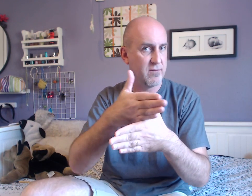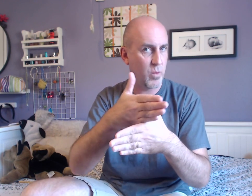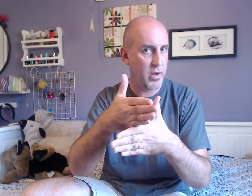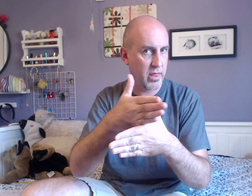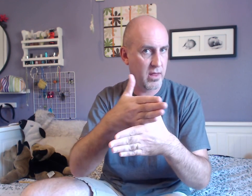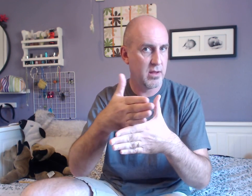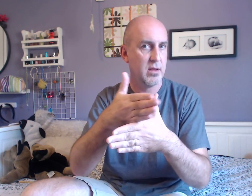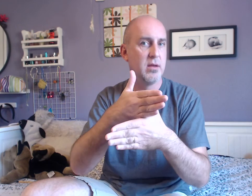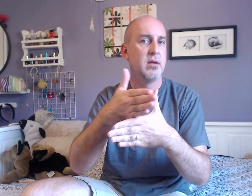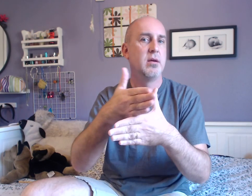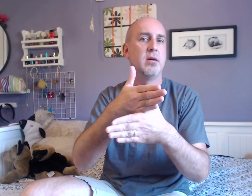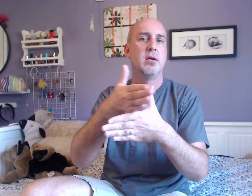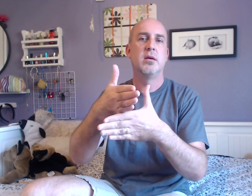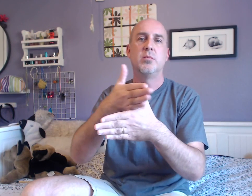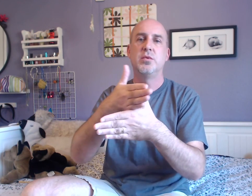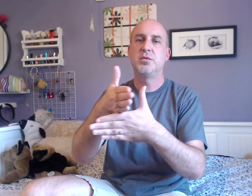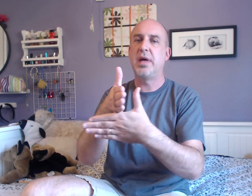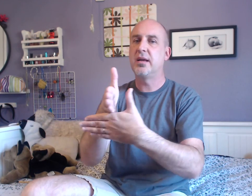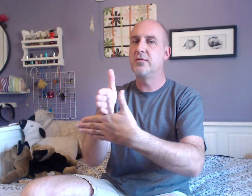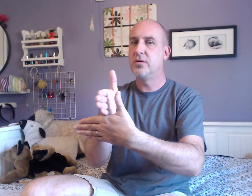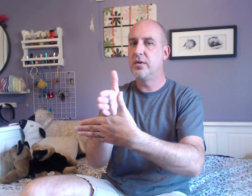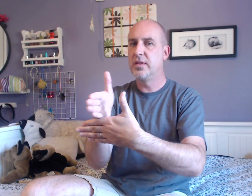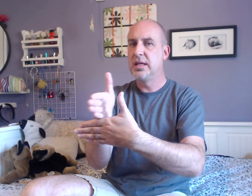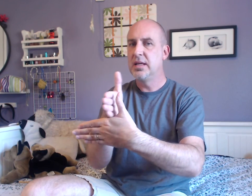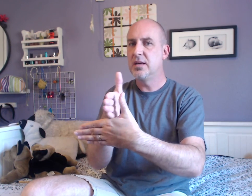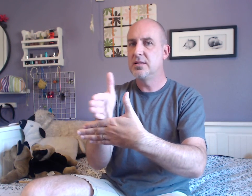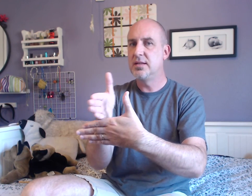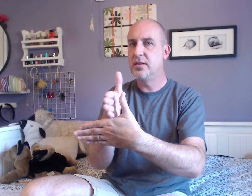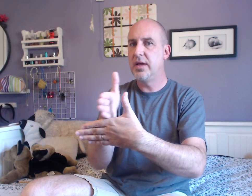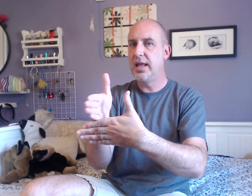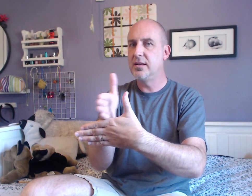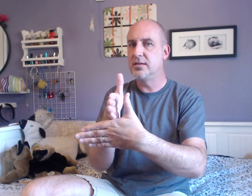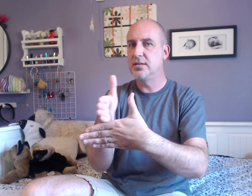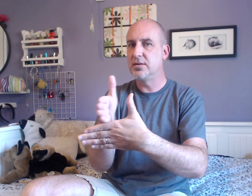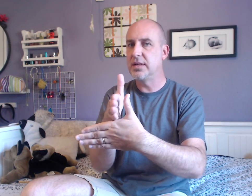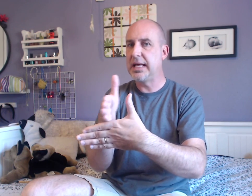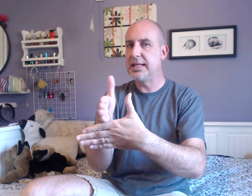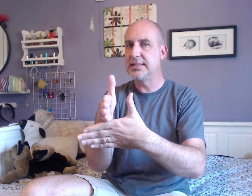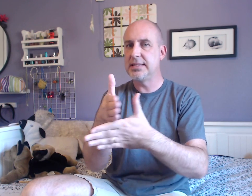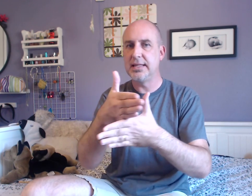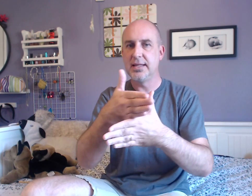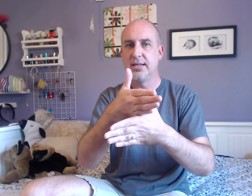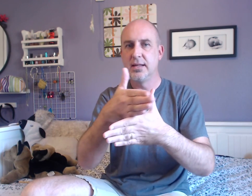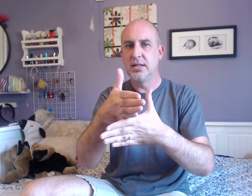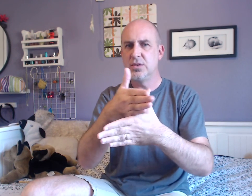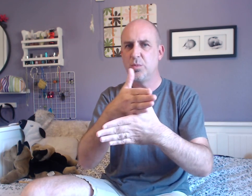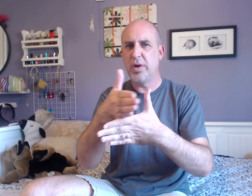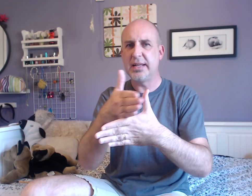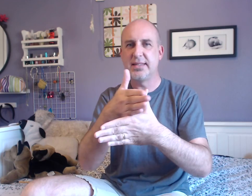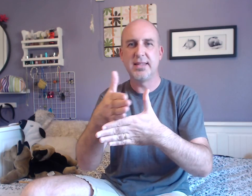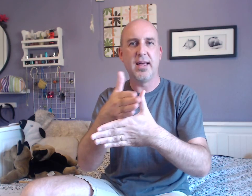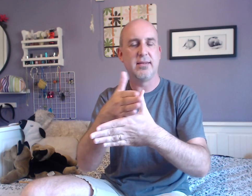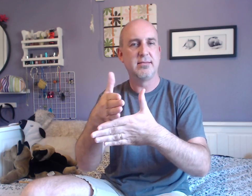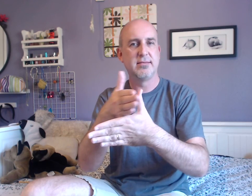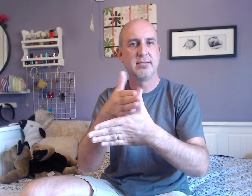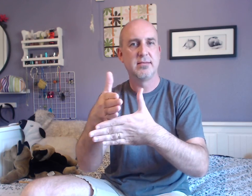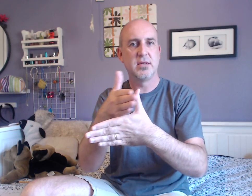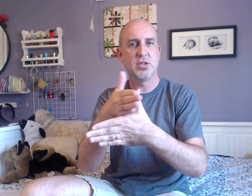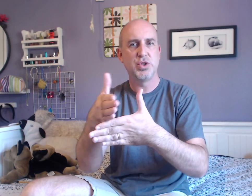forth. Moves back and forth. Here's another angle so you can kind of see. So practice that.